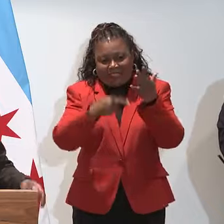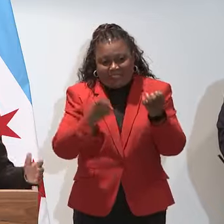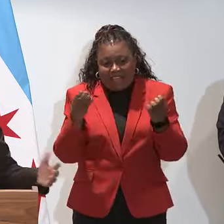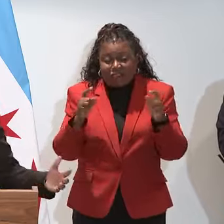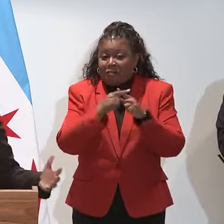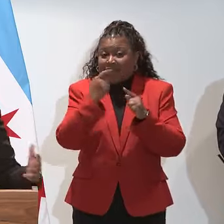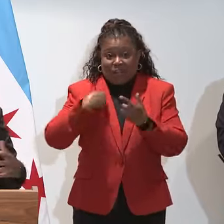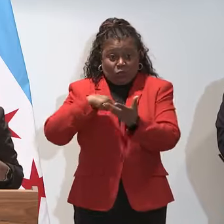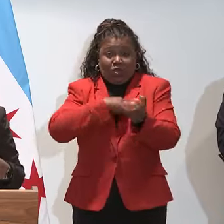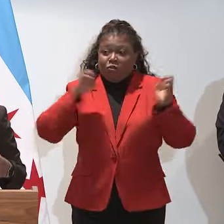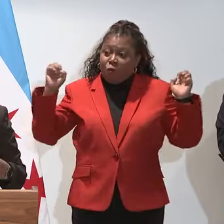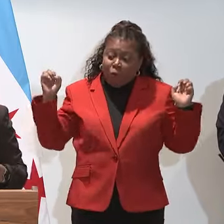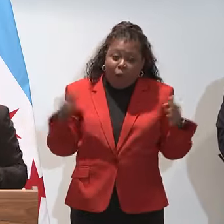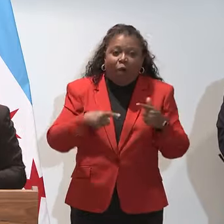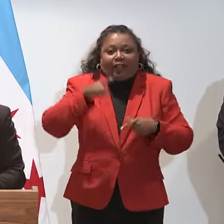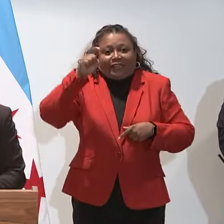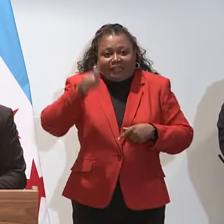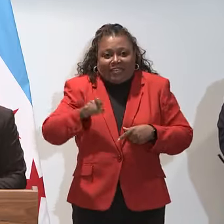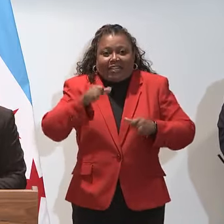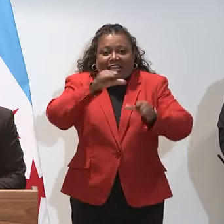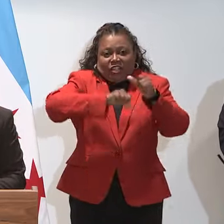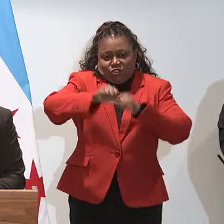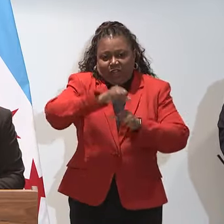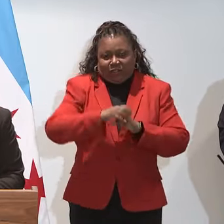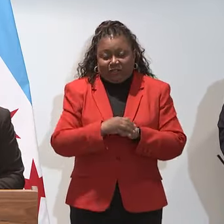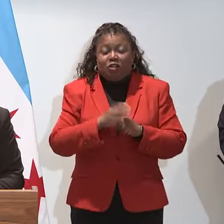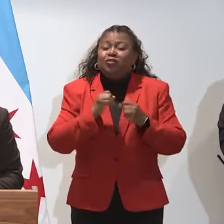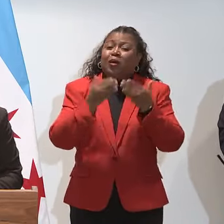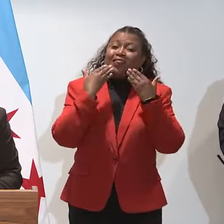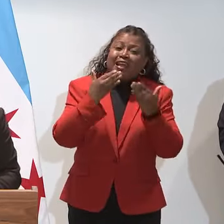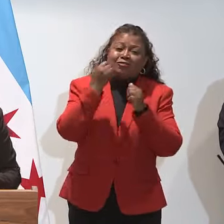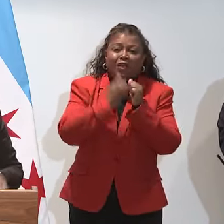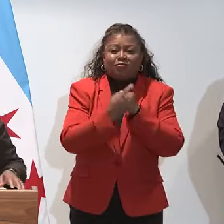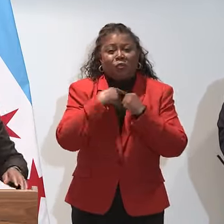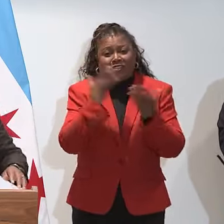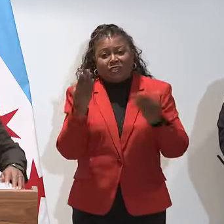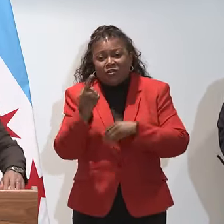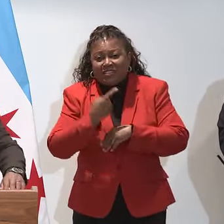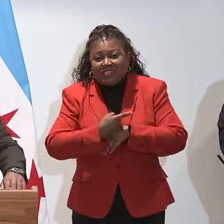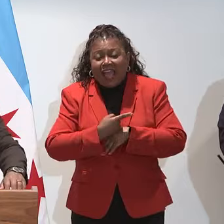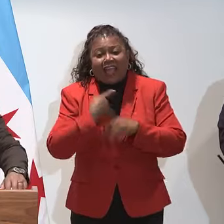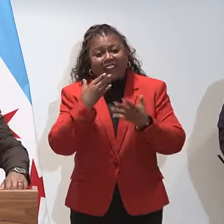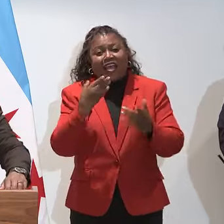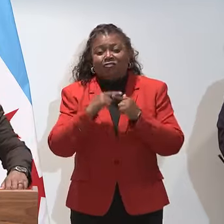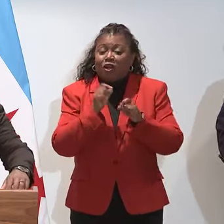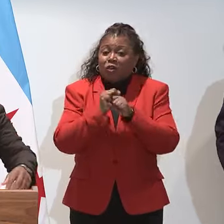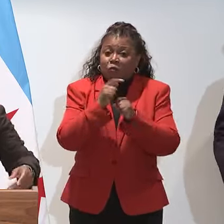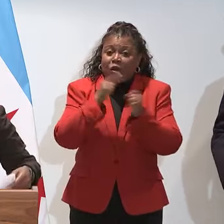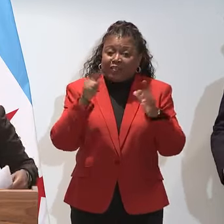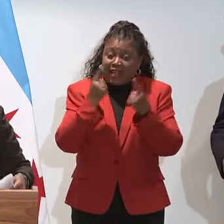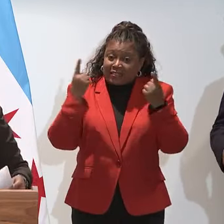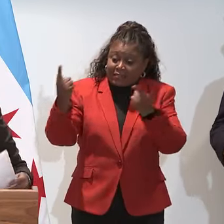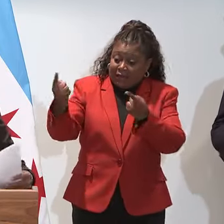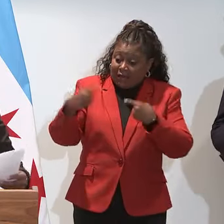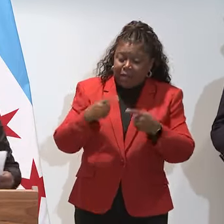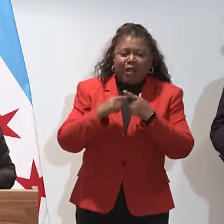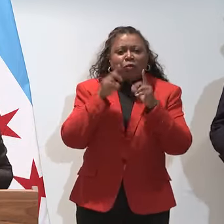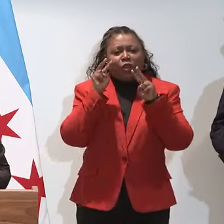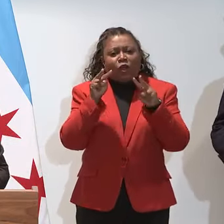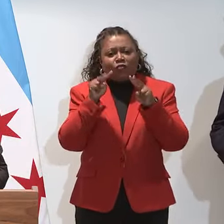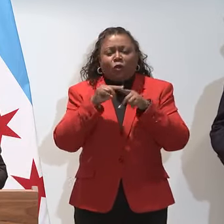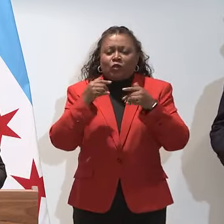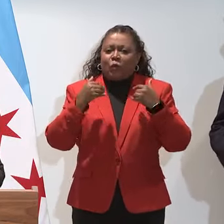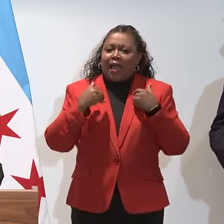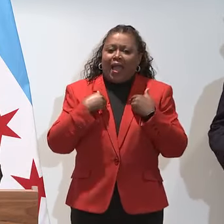efforts, because we all need each other. So thanks for everyone who's here today. Thanks for the work that's to come. And we look